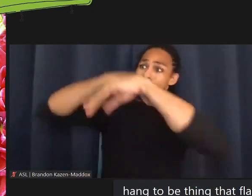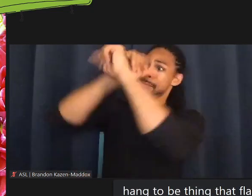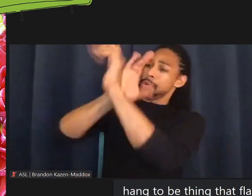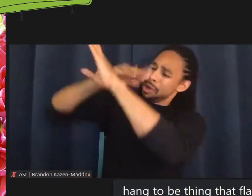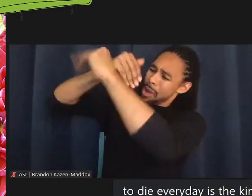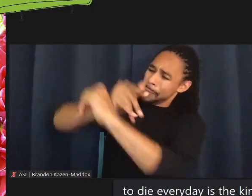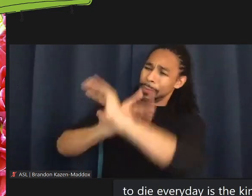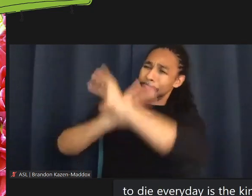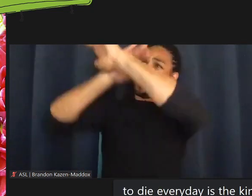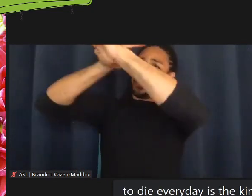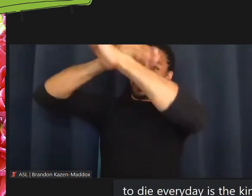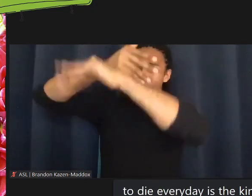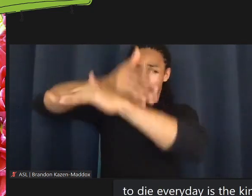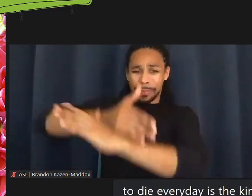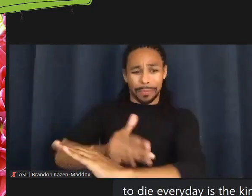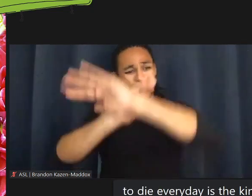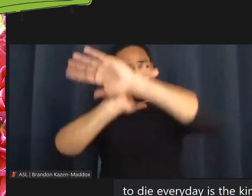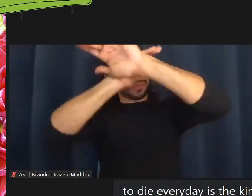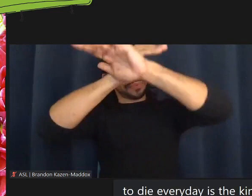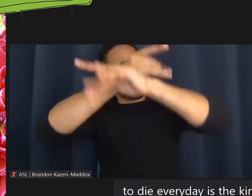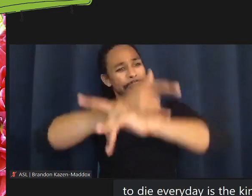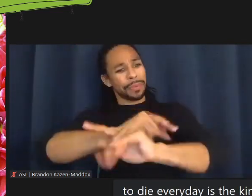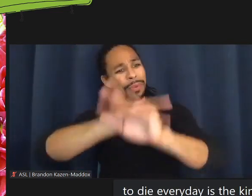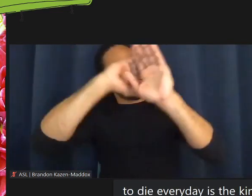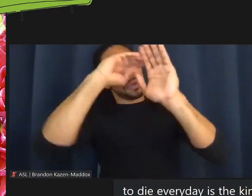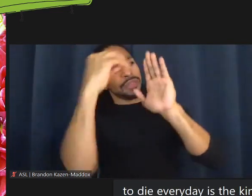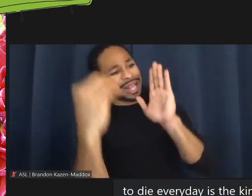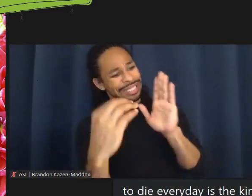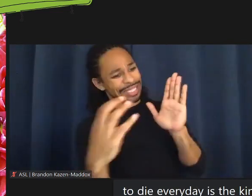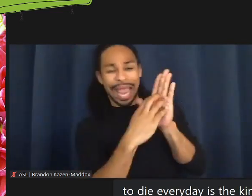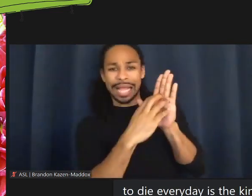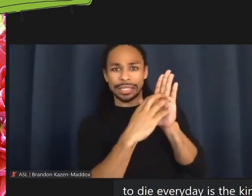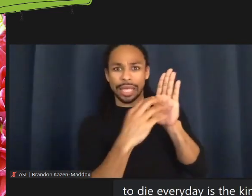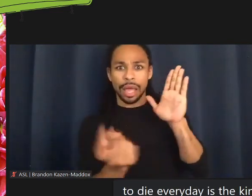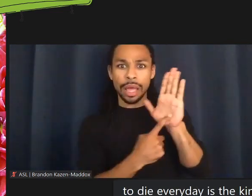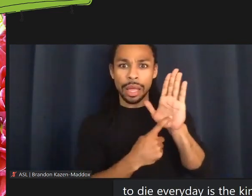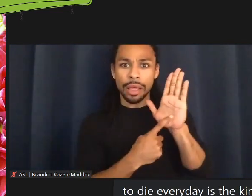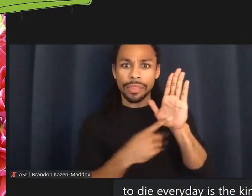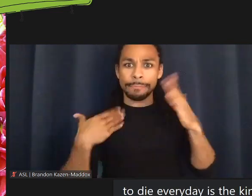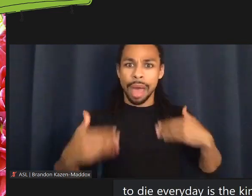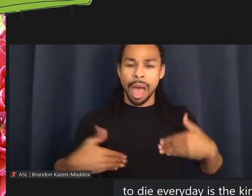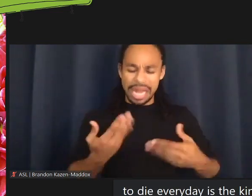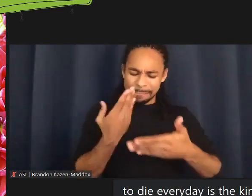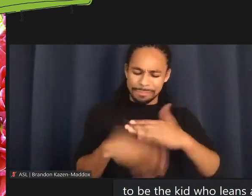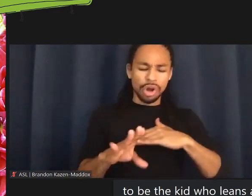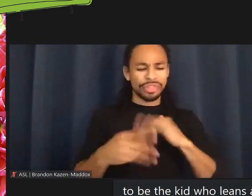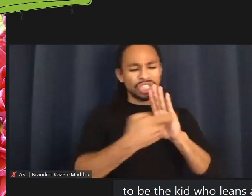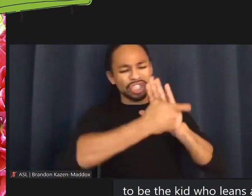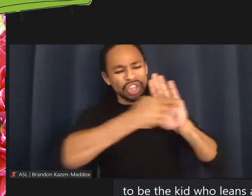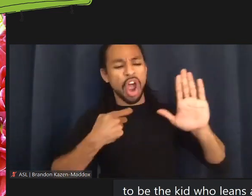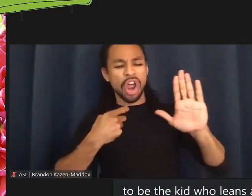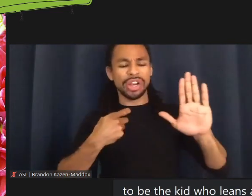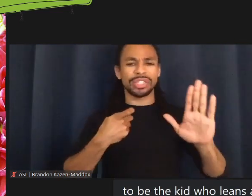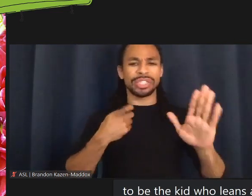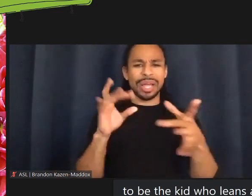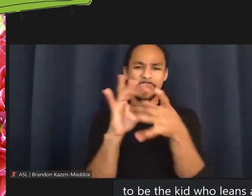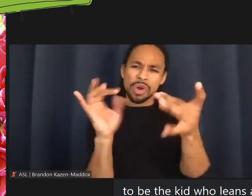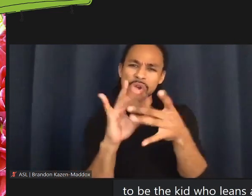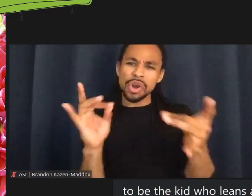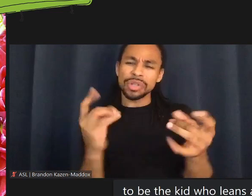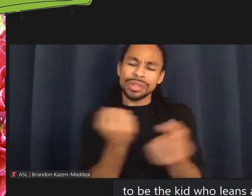be that underlined stanza whose body bursts scars, syntax naked, love